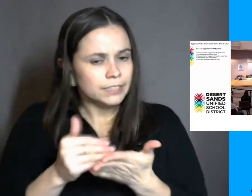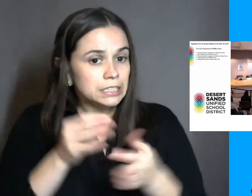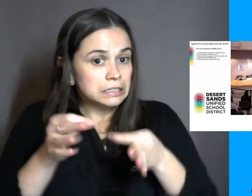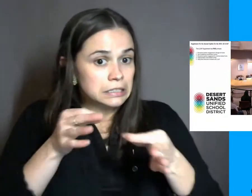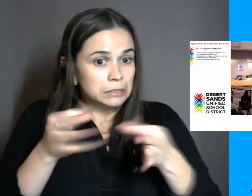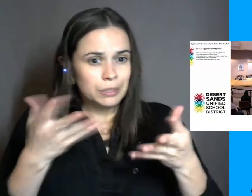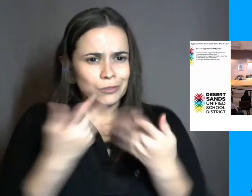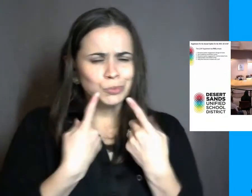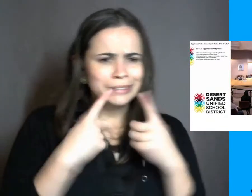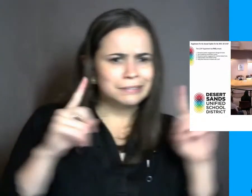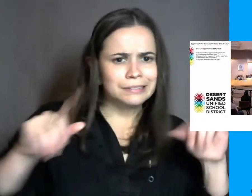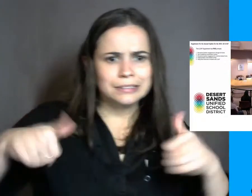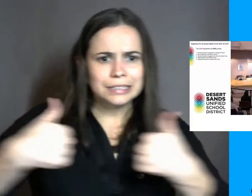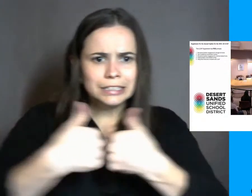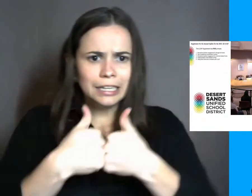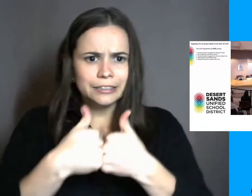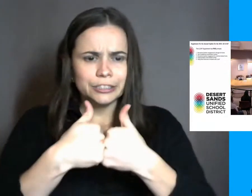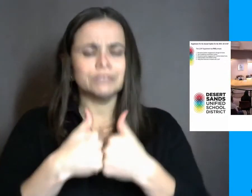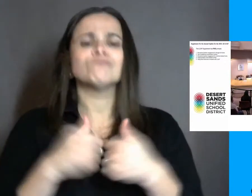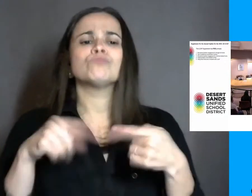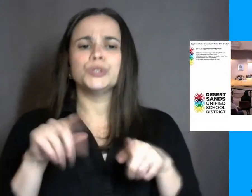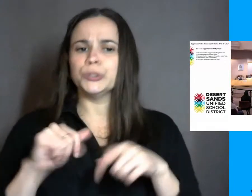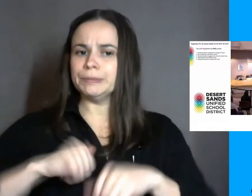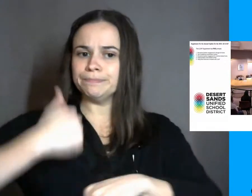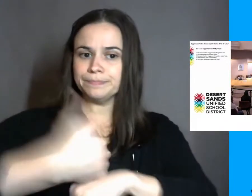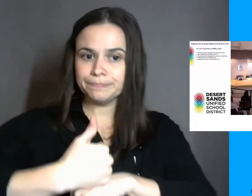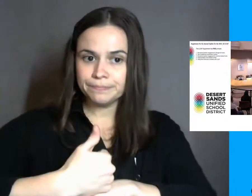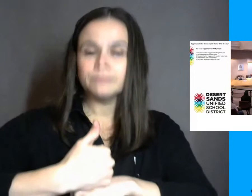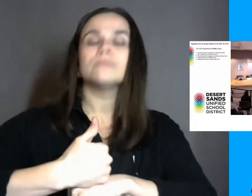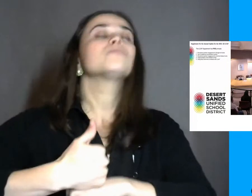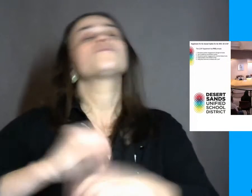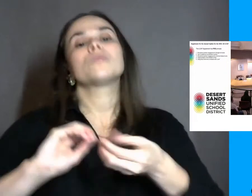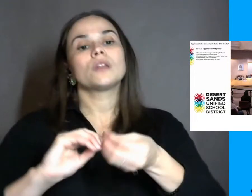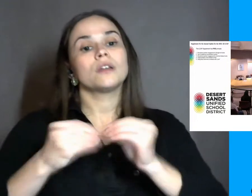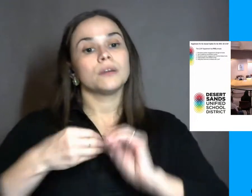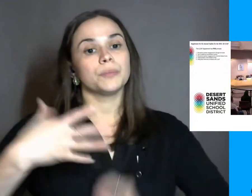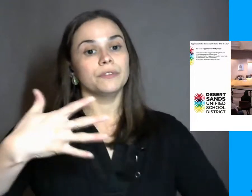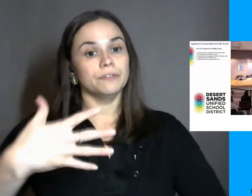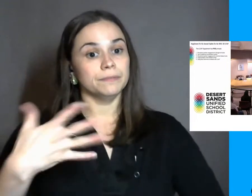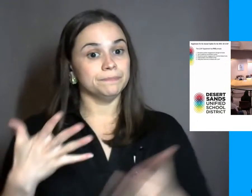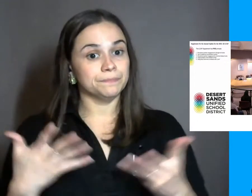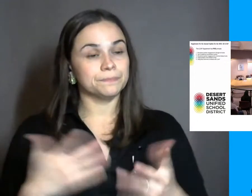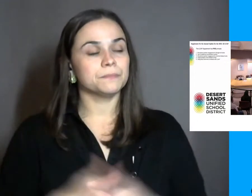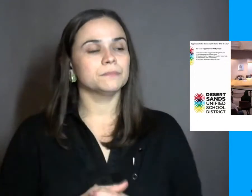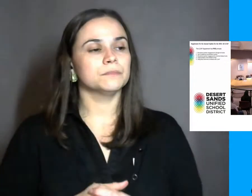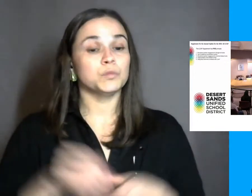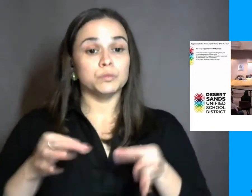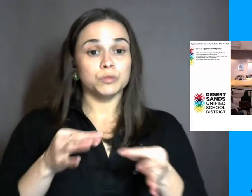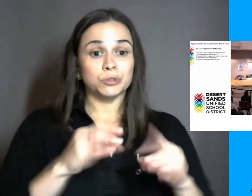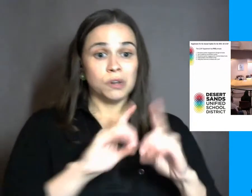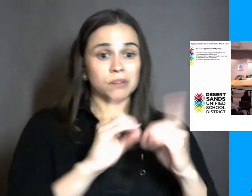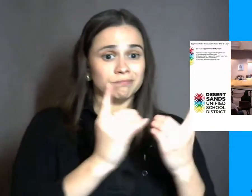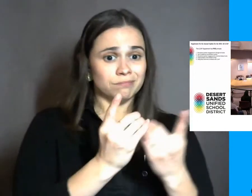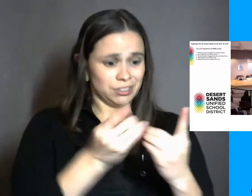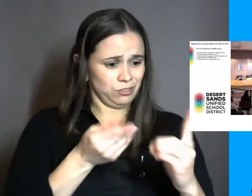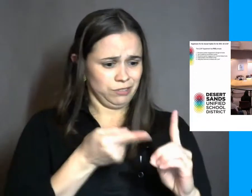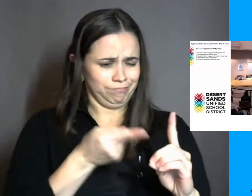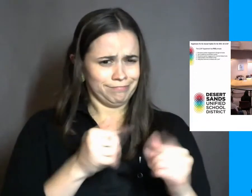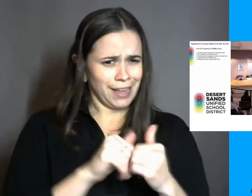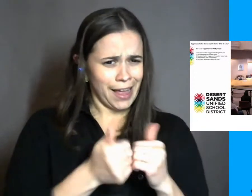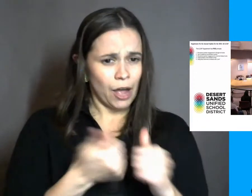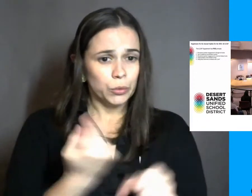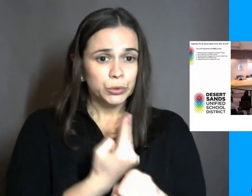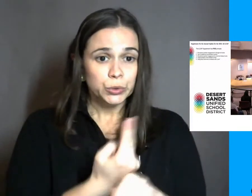and challenges during that implementation. And 5, describe how the district is using its fiscal